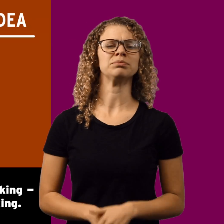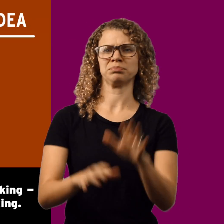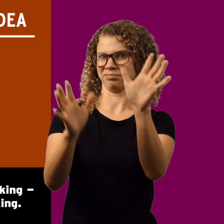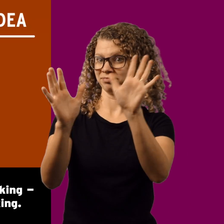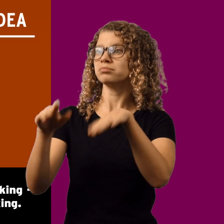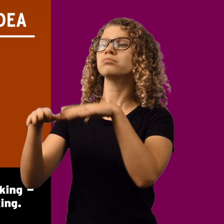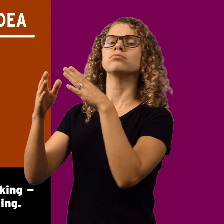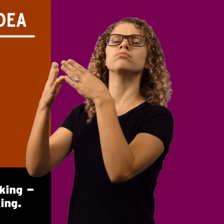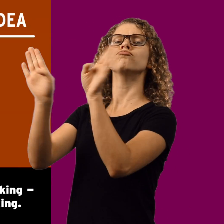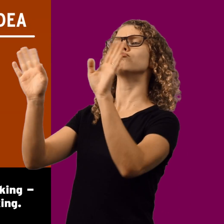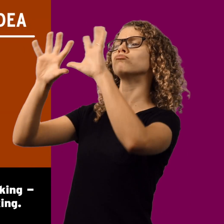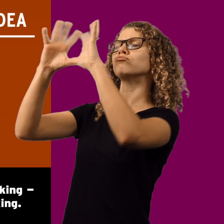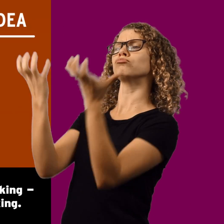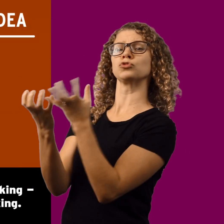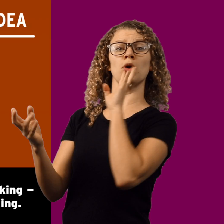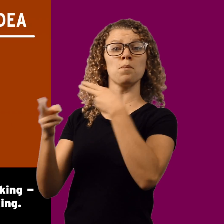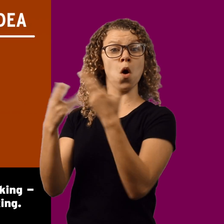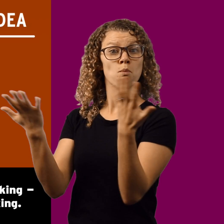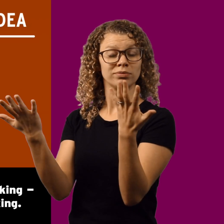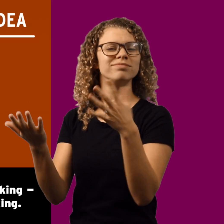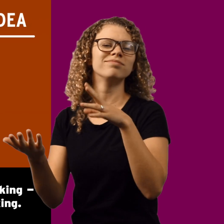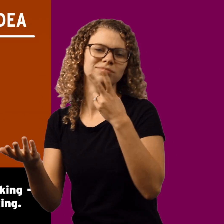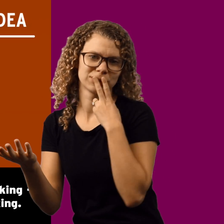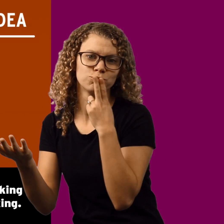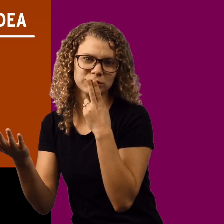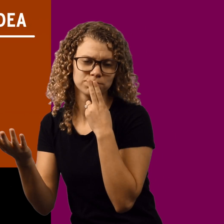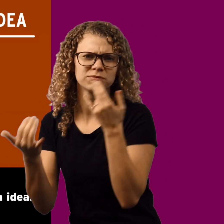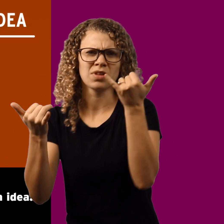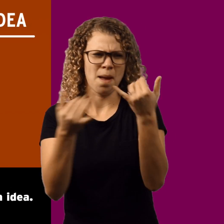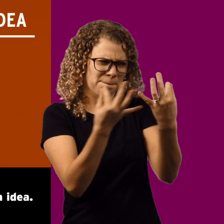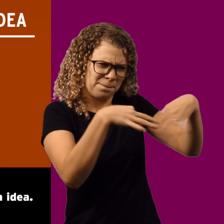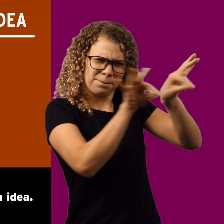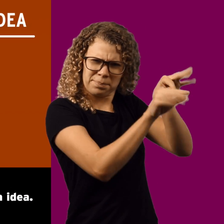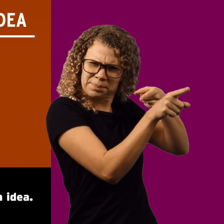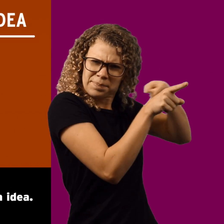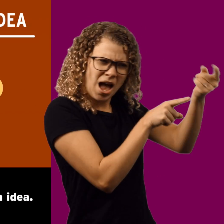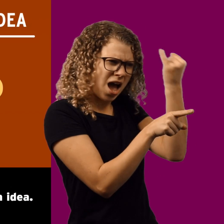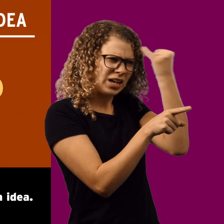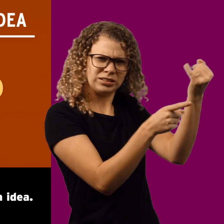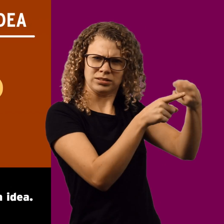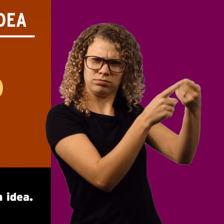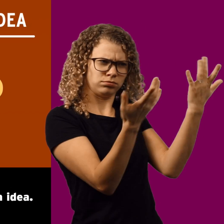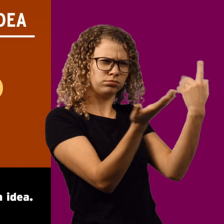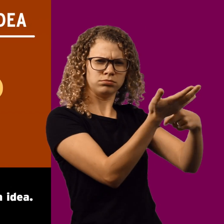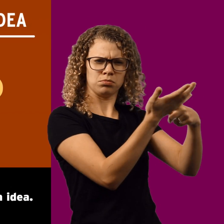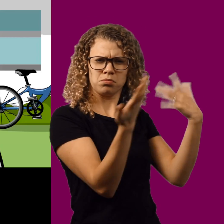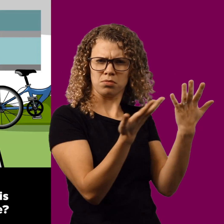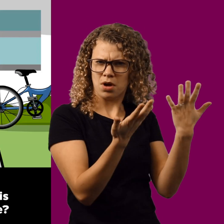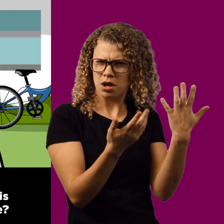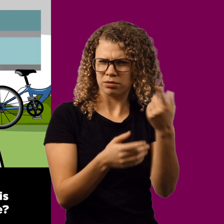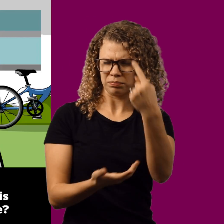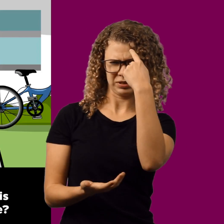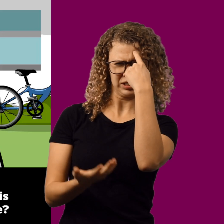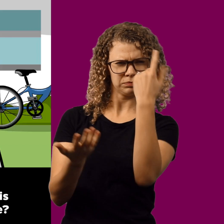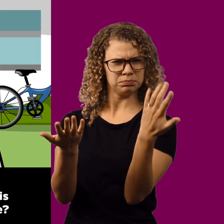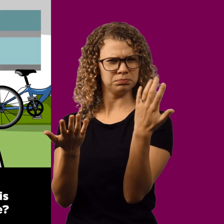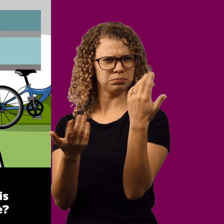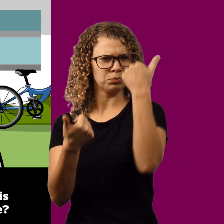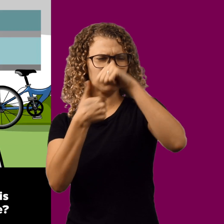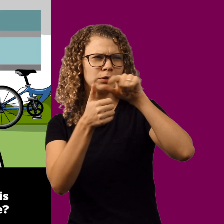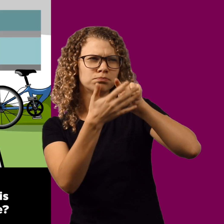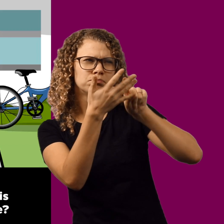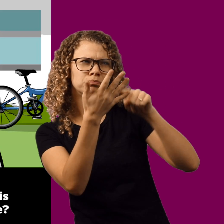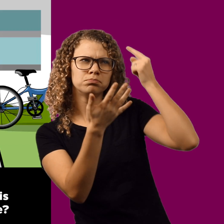That's right, the topic is smoking, specifically cigarette smoking. Now, let's try to find the main idea. To find the main idea,